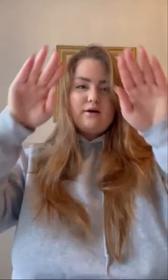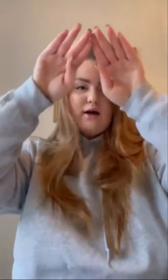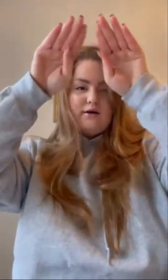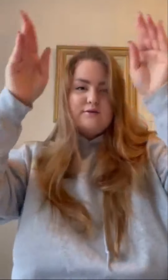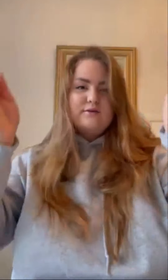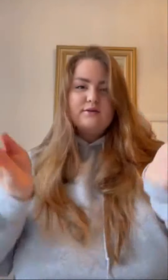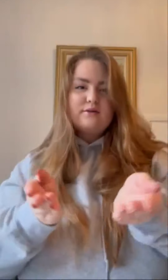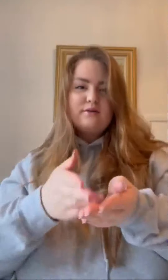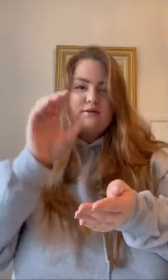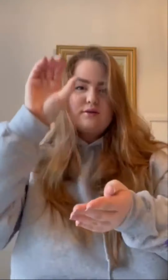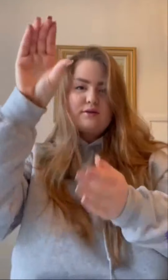Oceania,